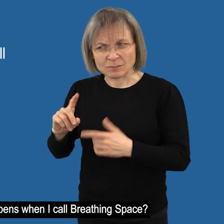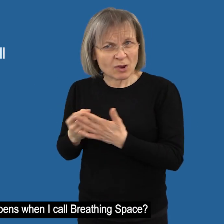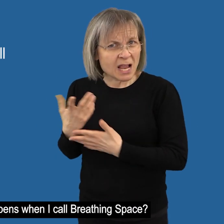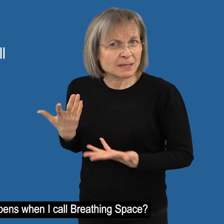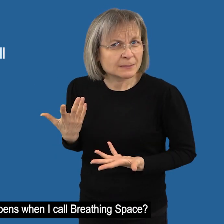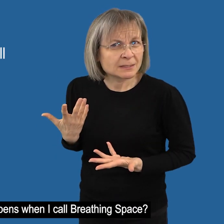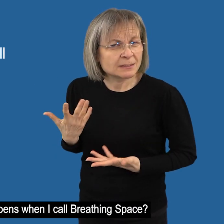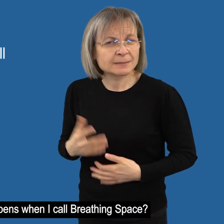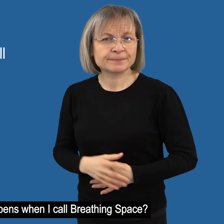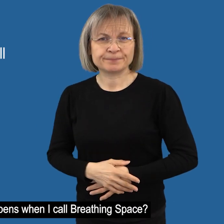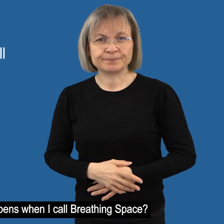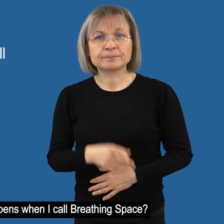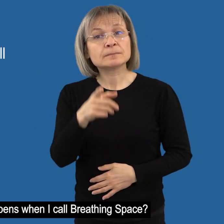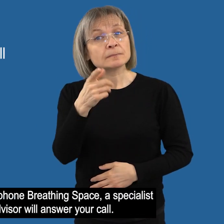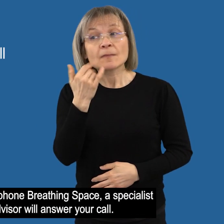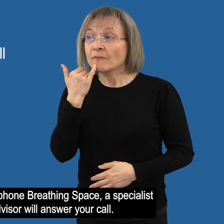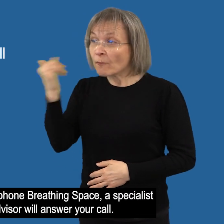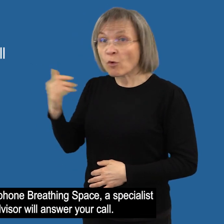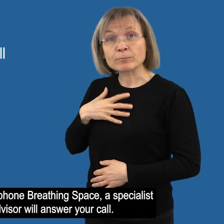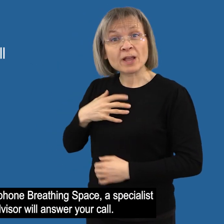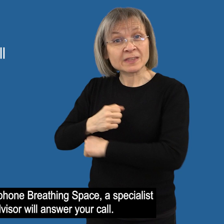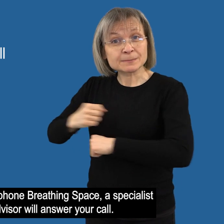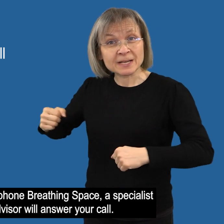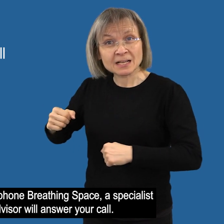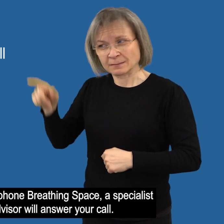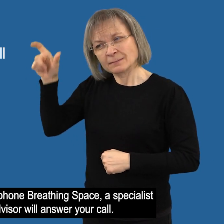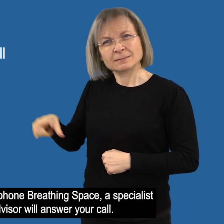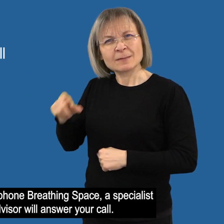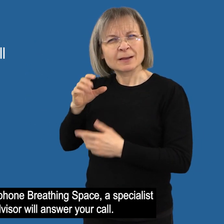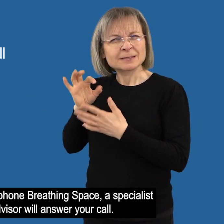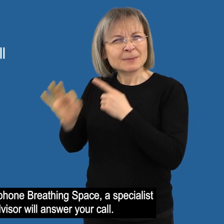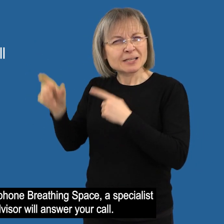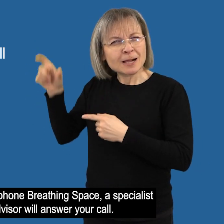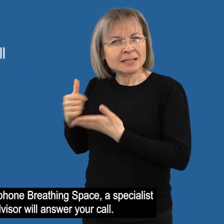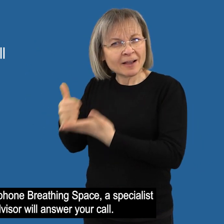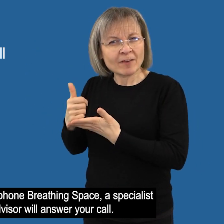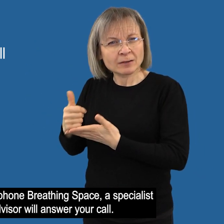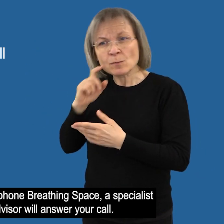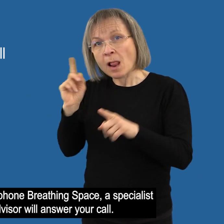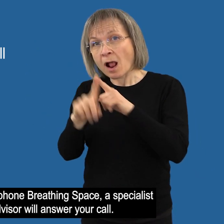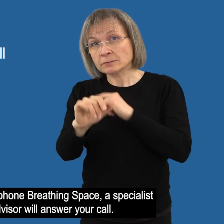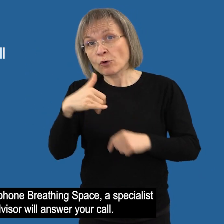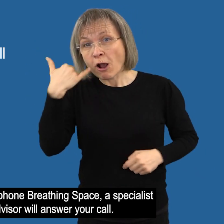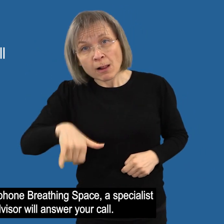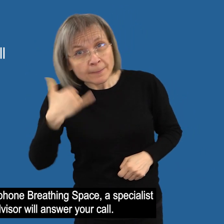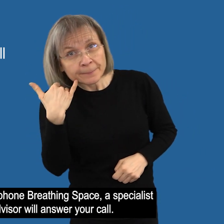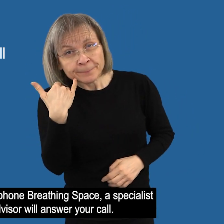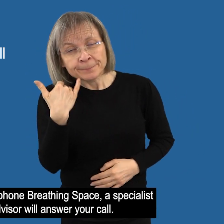What happens when I call Breathing Space? When you phone Breathing Space, a specialist advisor will answer